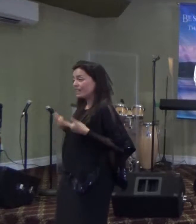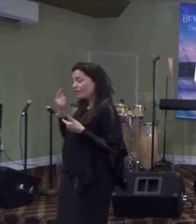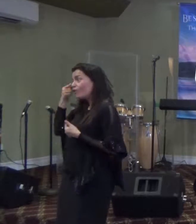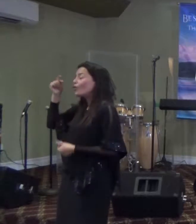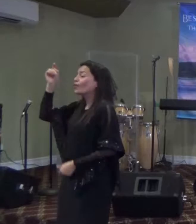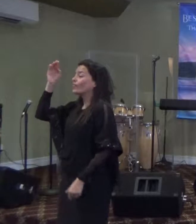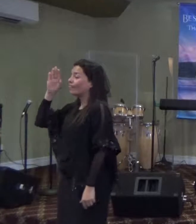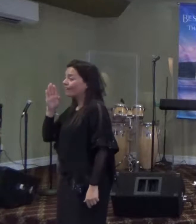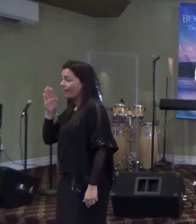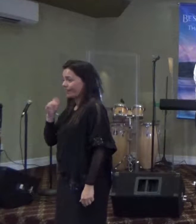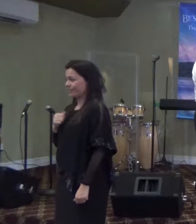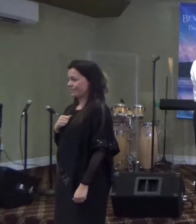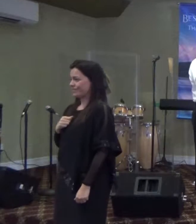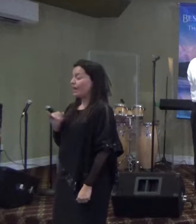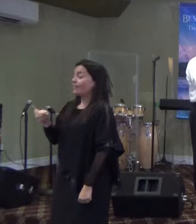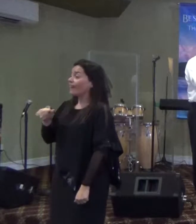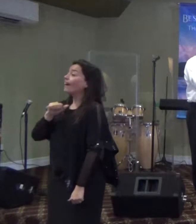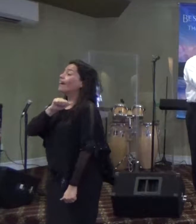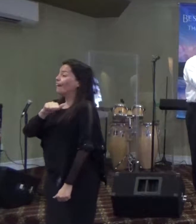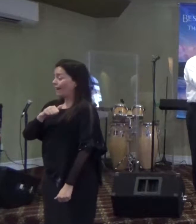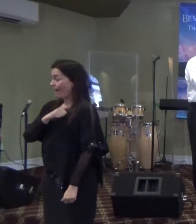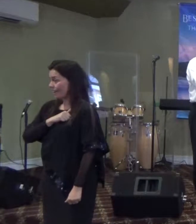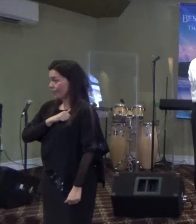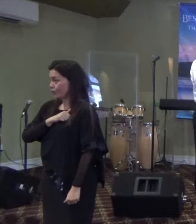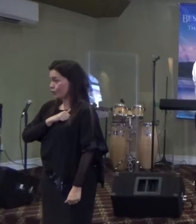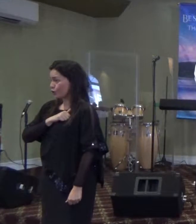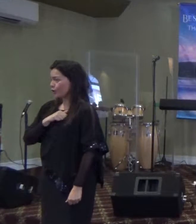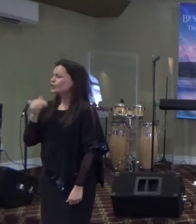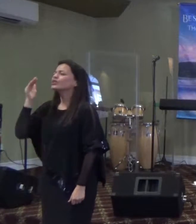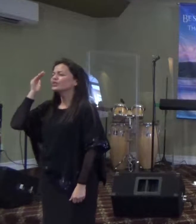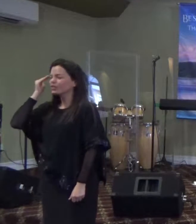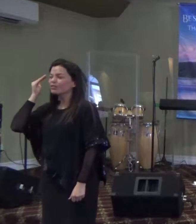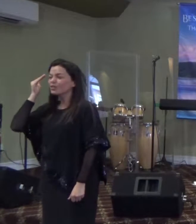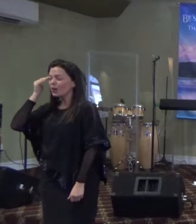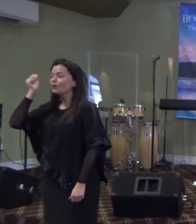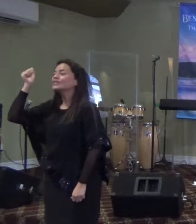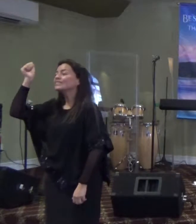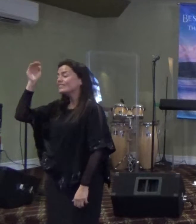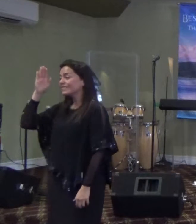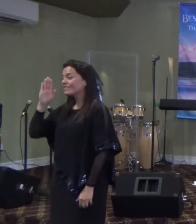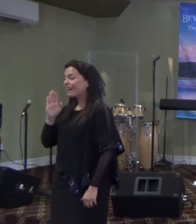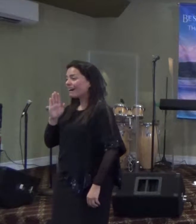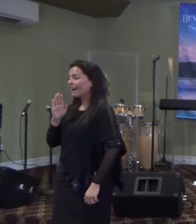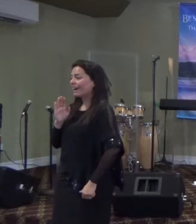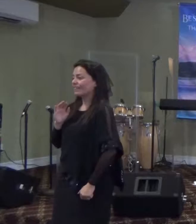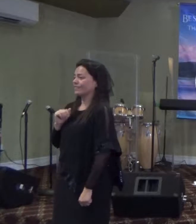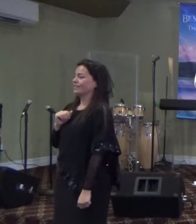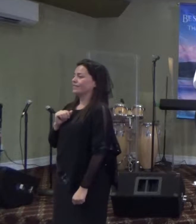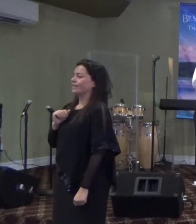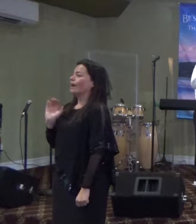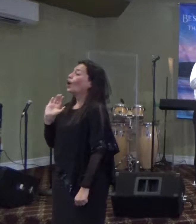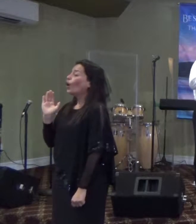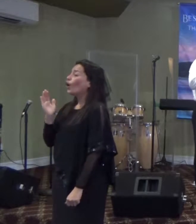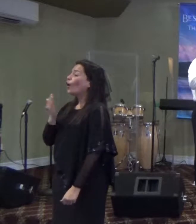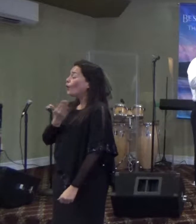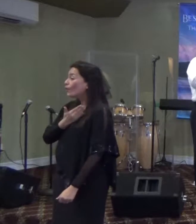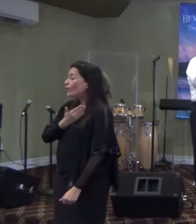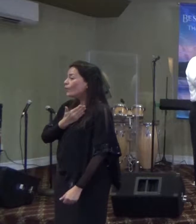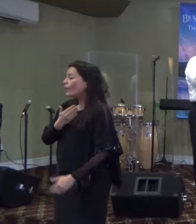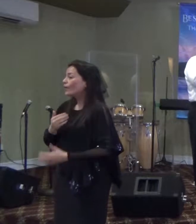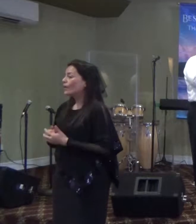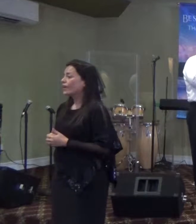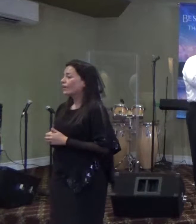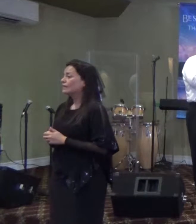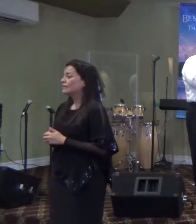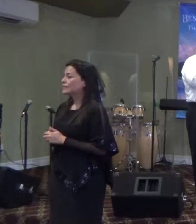God. Esta actitud This attitude reconoce a Dios recognizes God como el centro de la vida. as the center